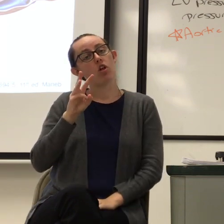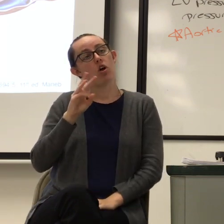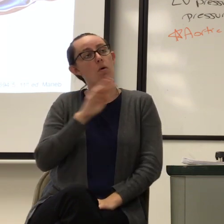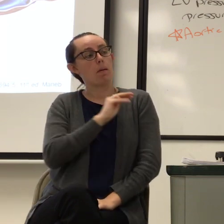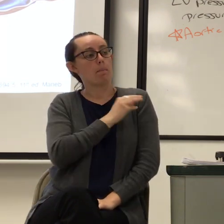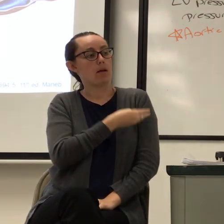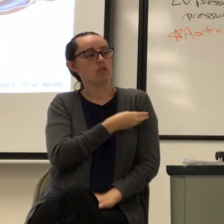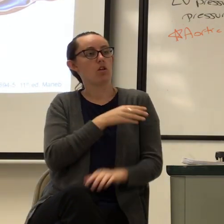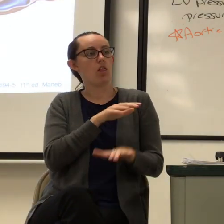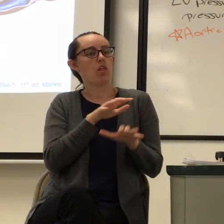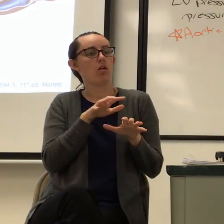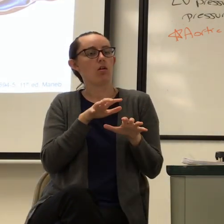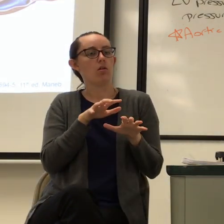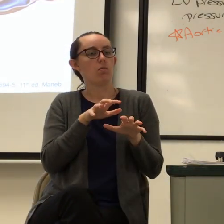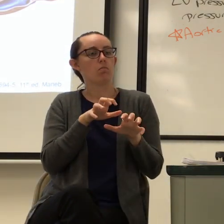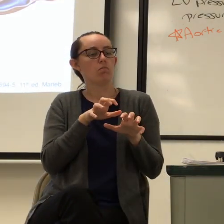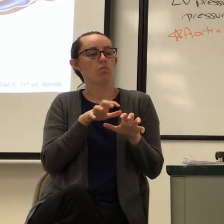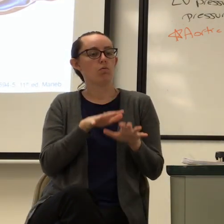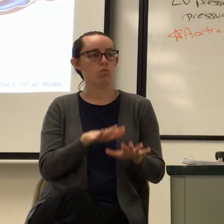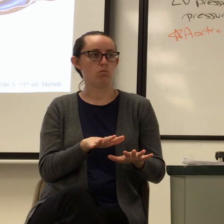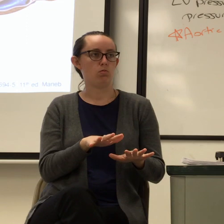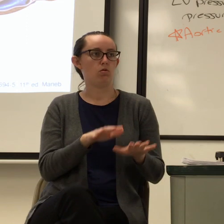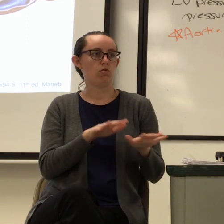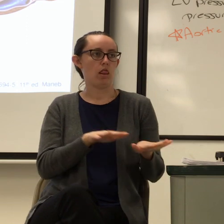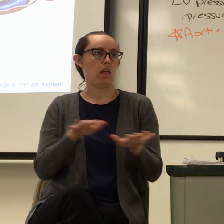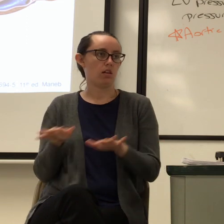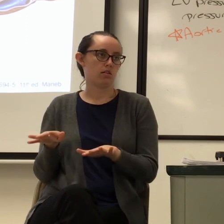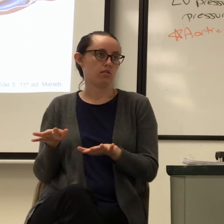But you push out most of the blood